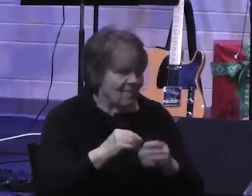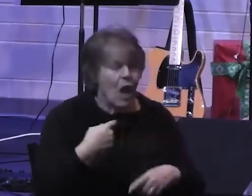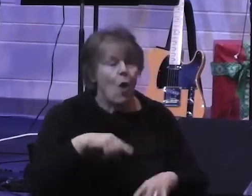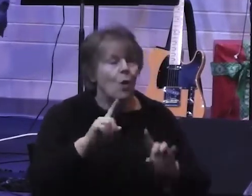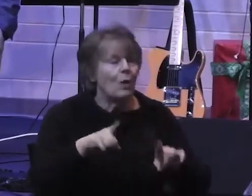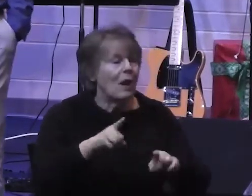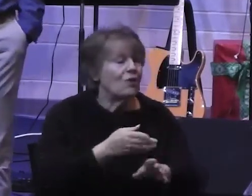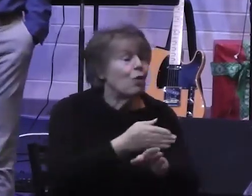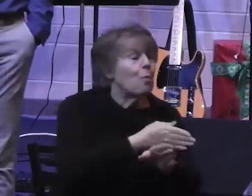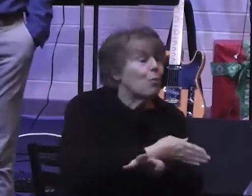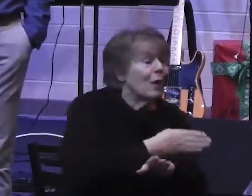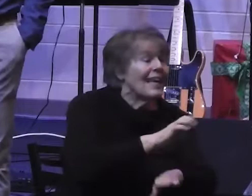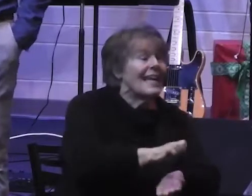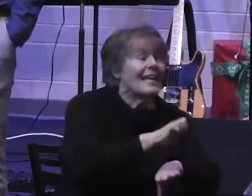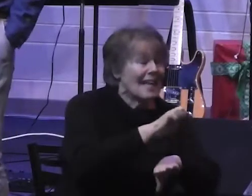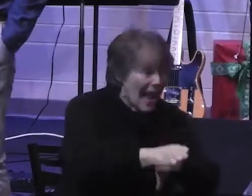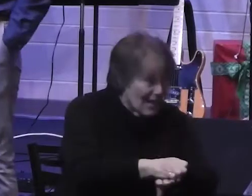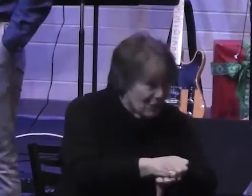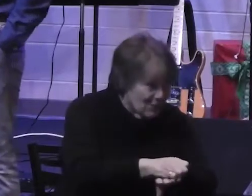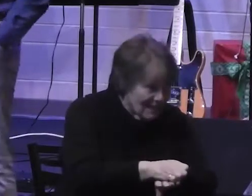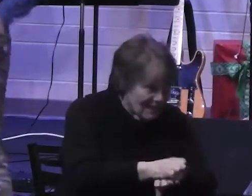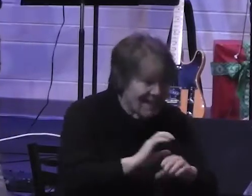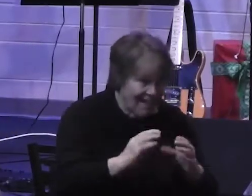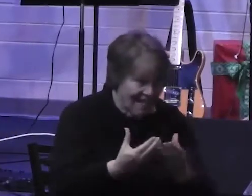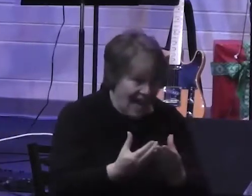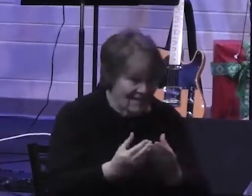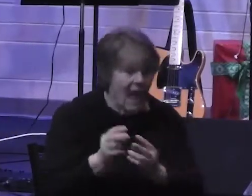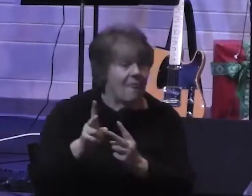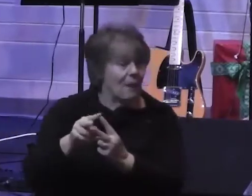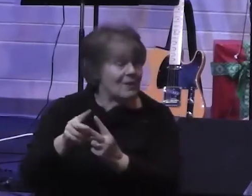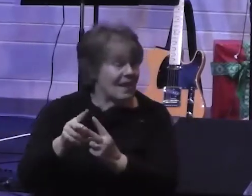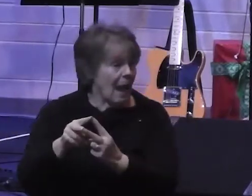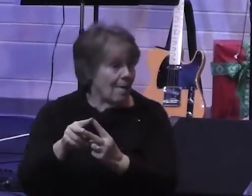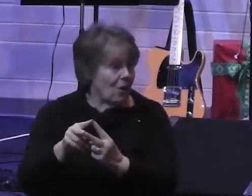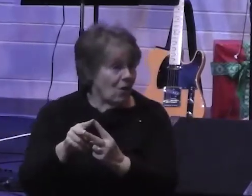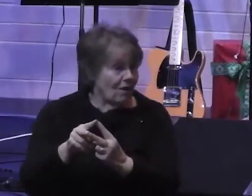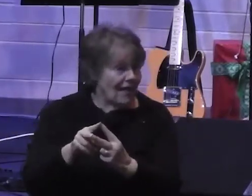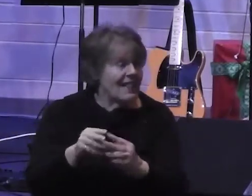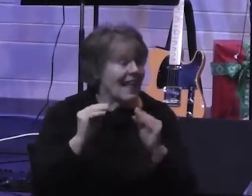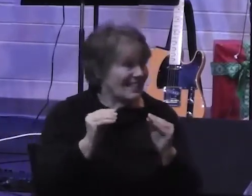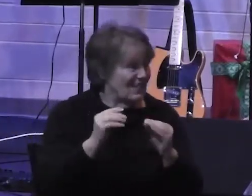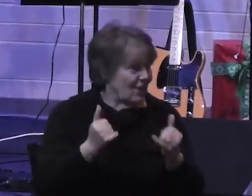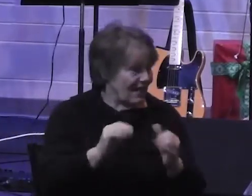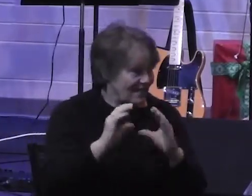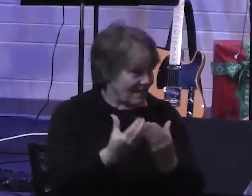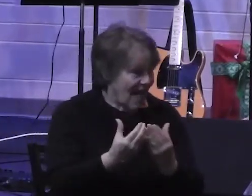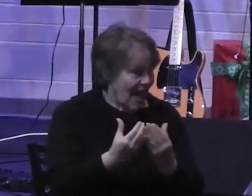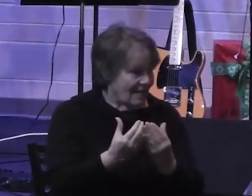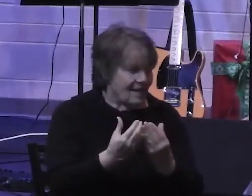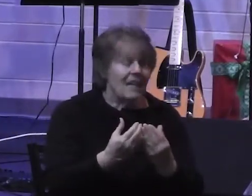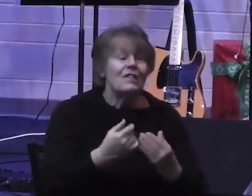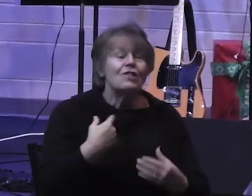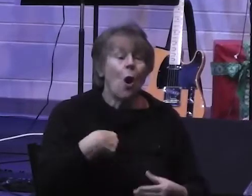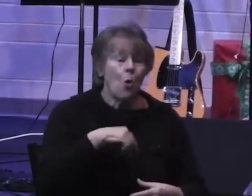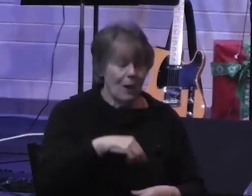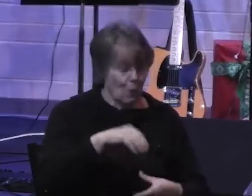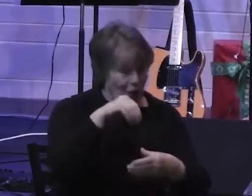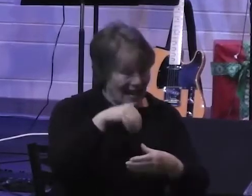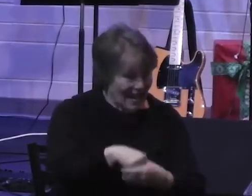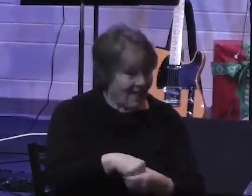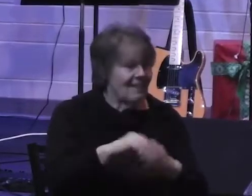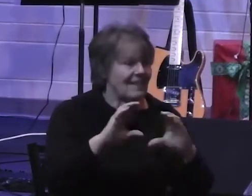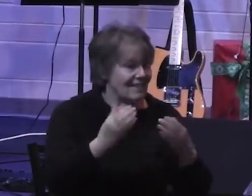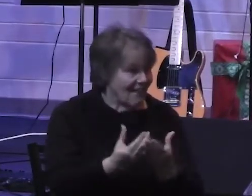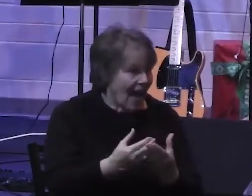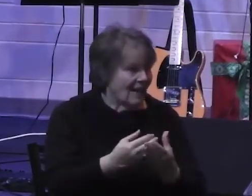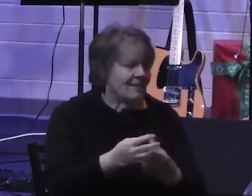great. So we're in this class, and there was a couple who was teaching the class, and we were in a class talking about good, healthy